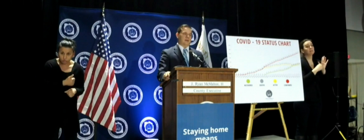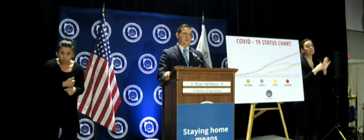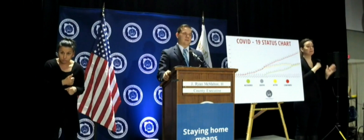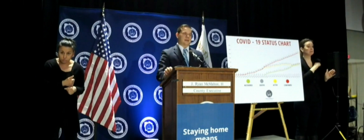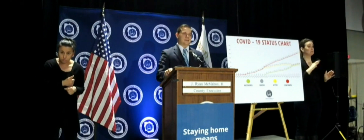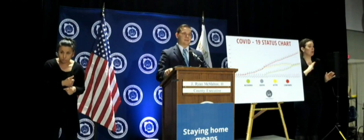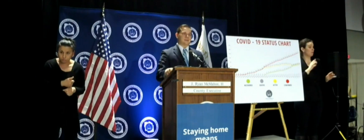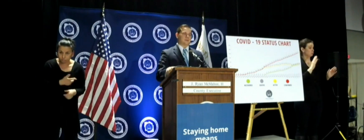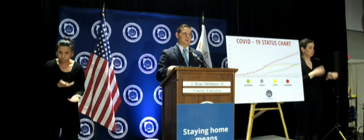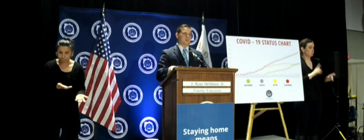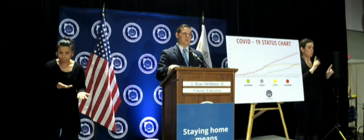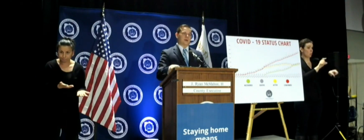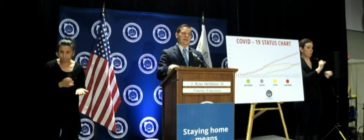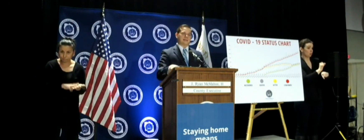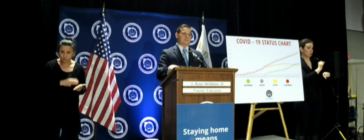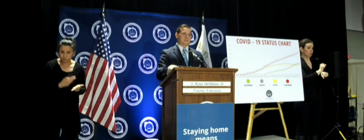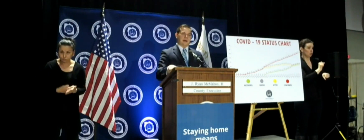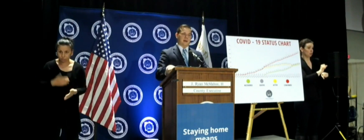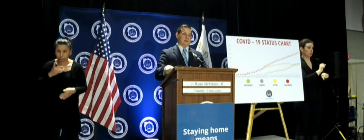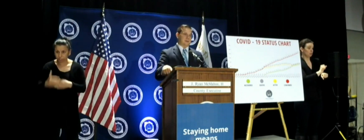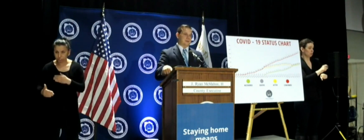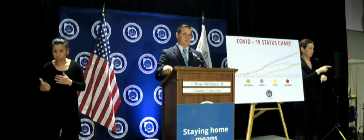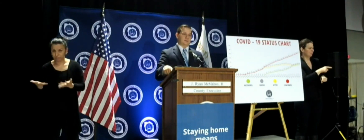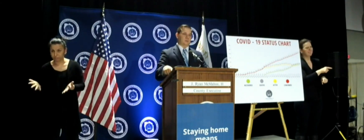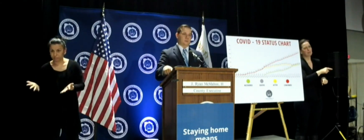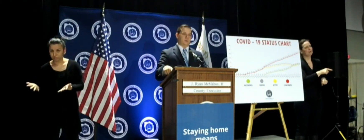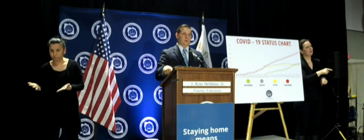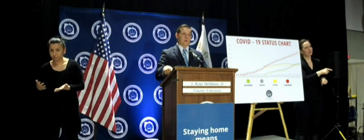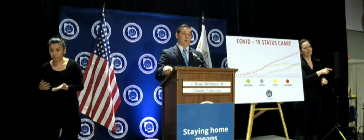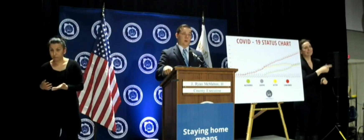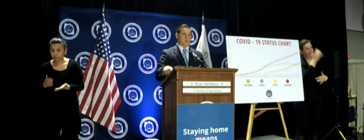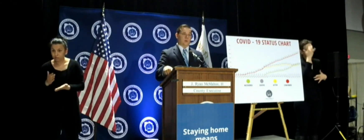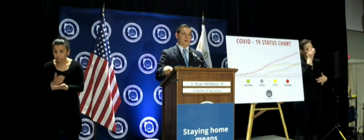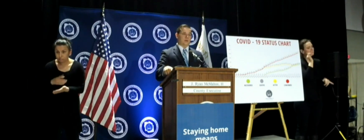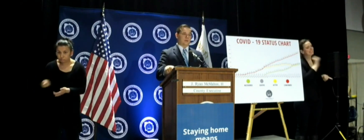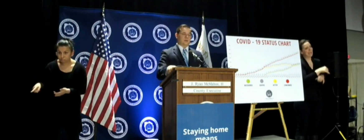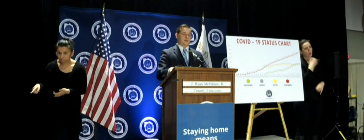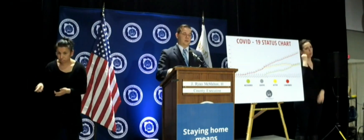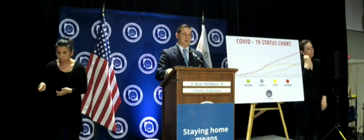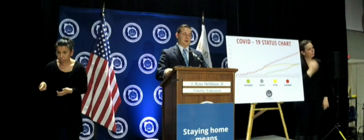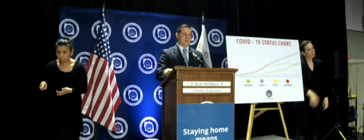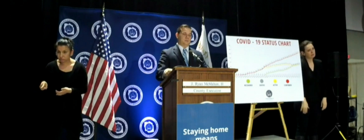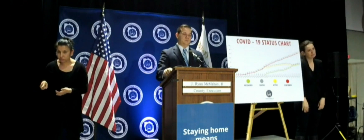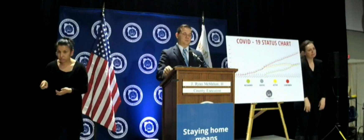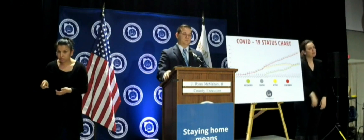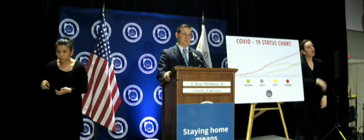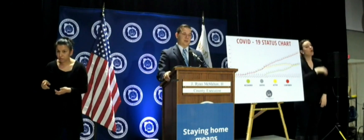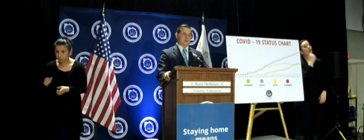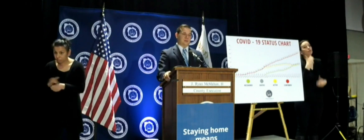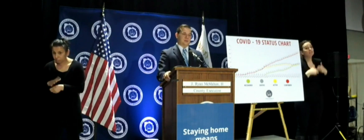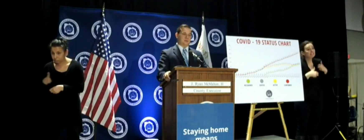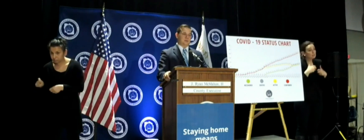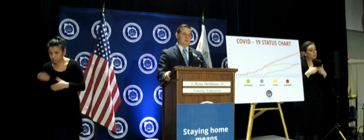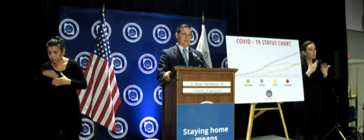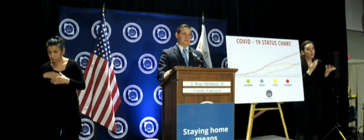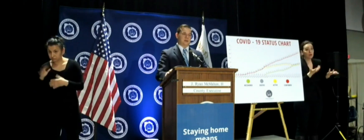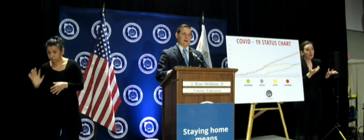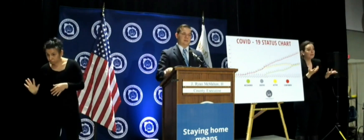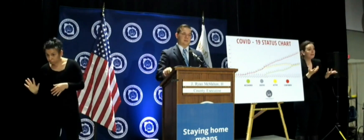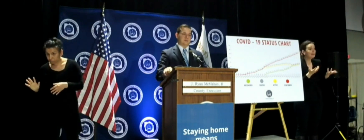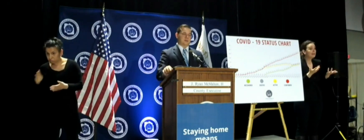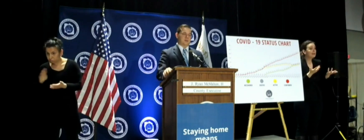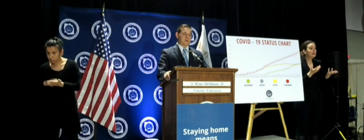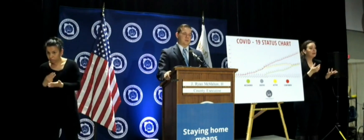How many of these cases where people were asymptomatic, we won't know, right, that led